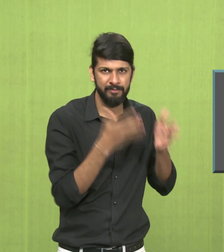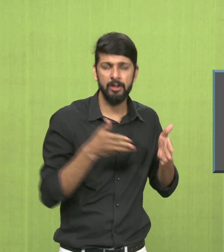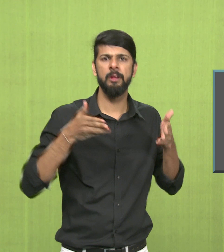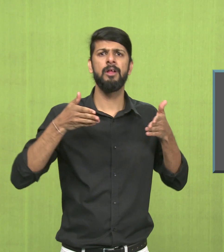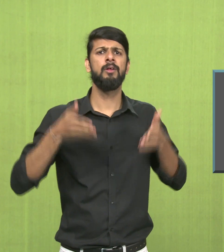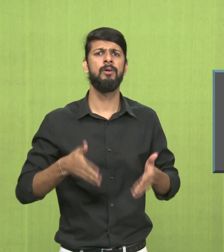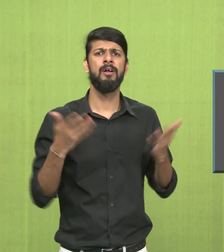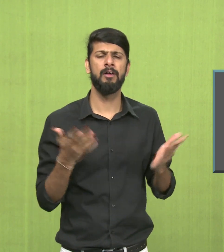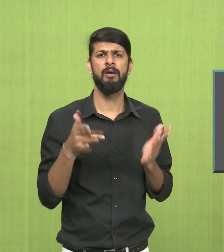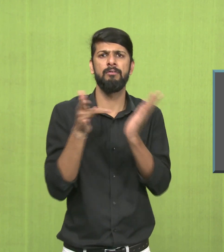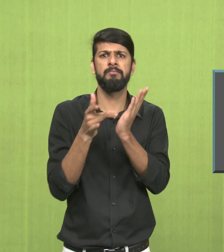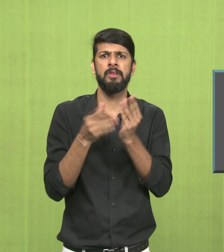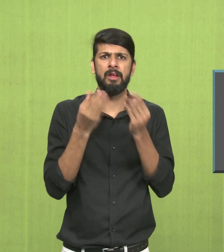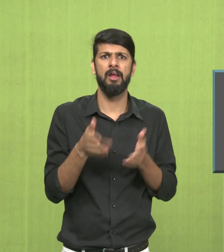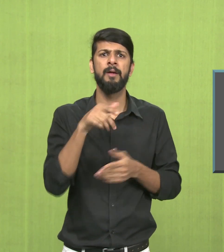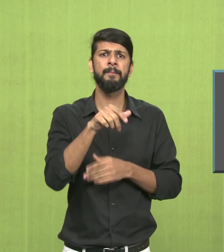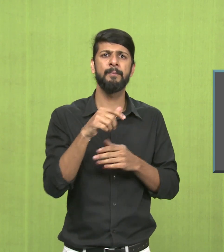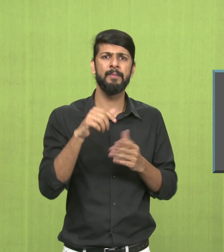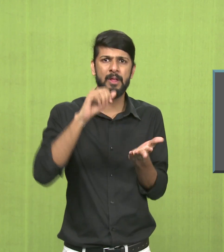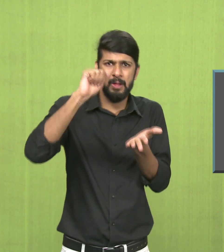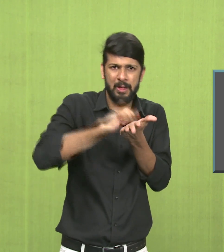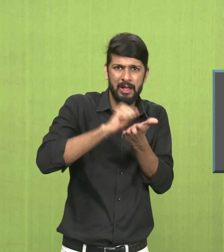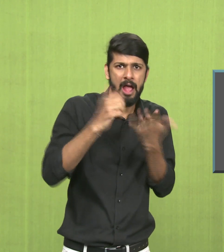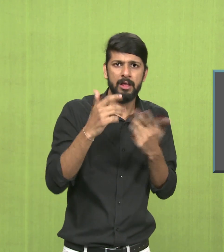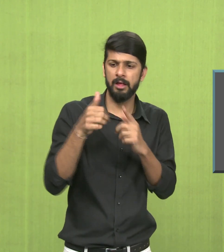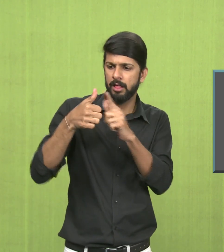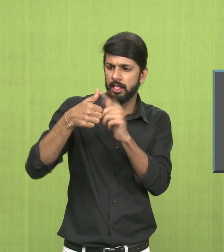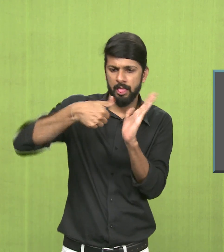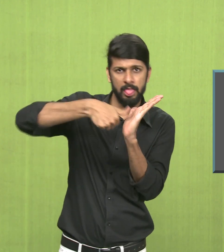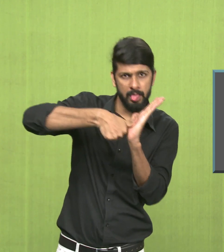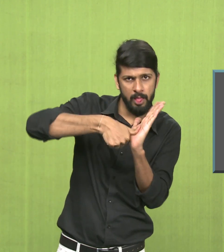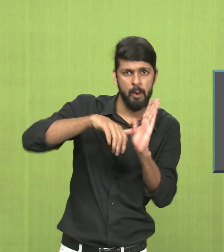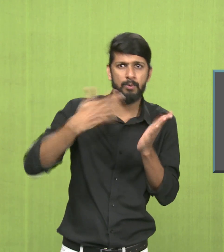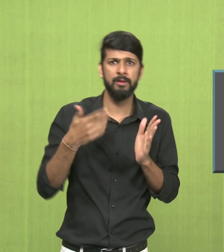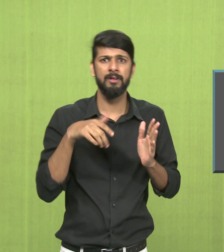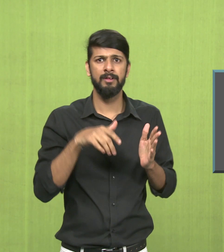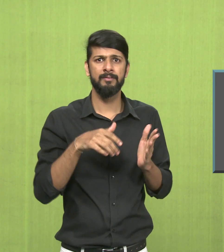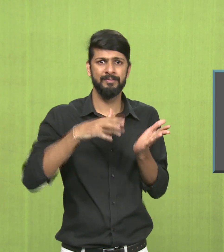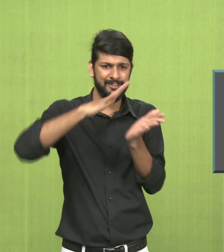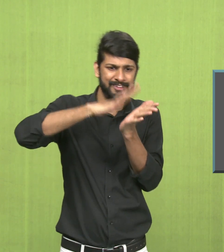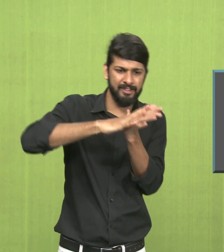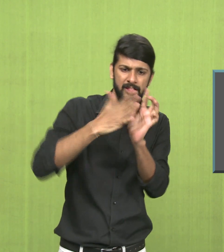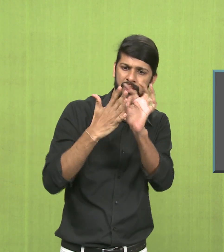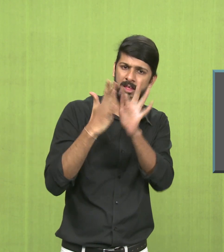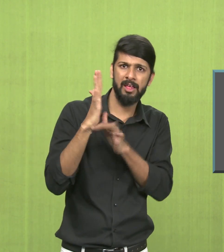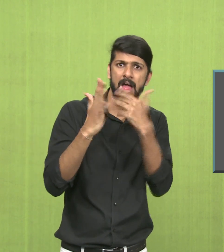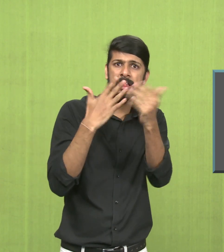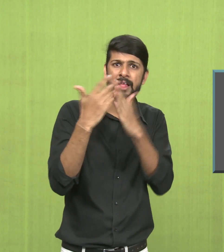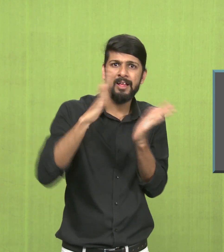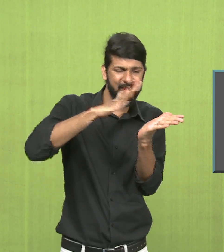Prior to this, we learnt about printing with blocks made of wood, wax, clay. Then we learnt about printing